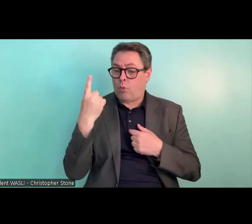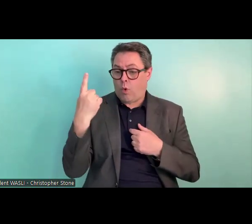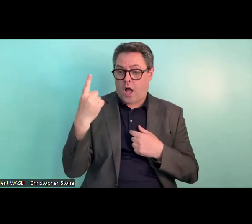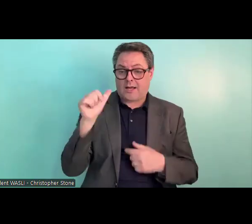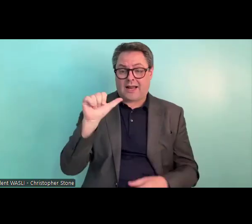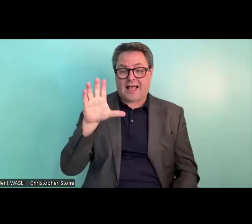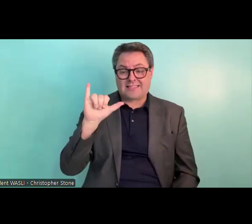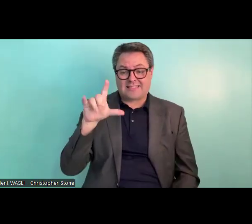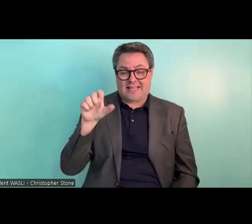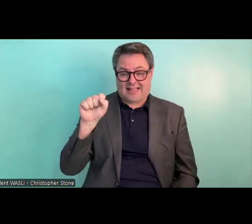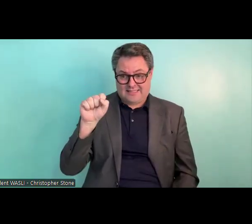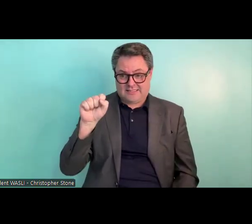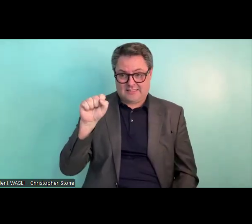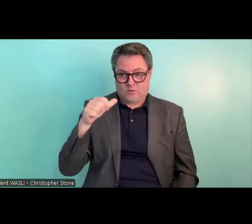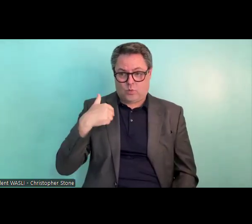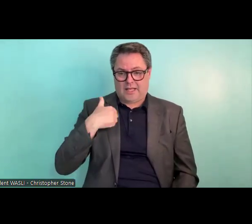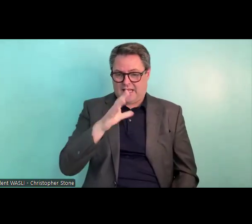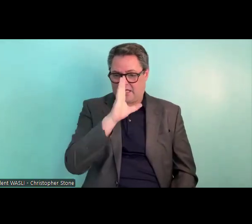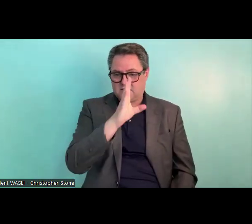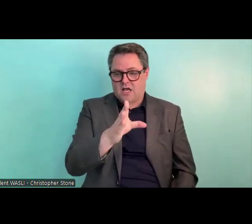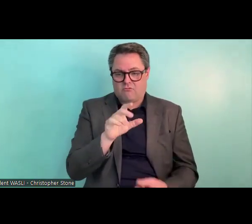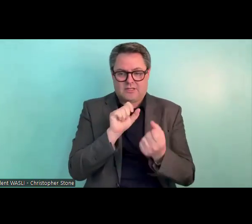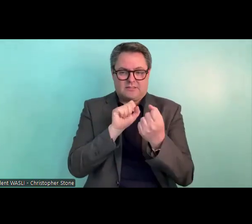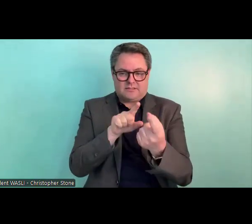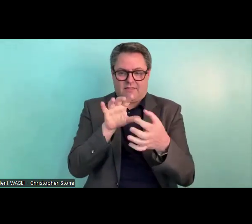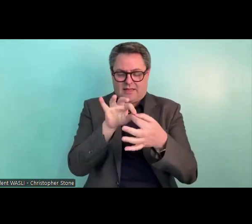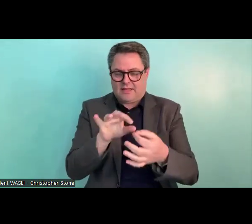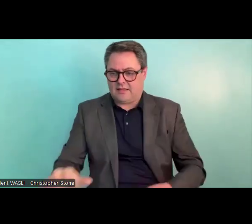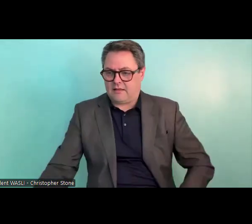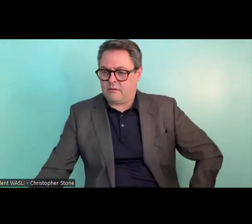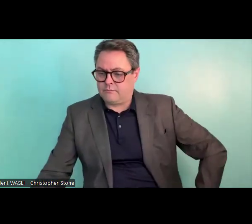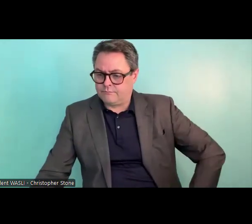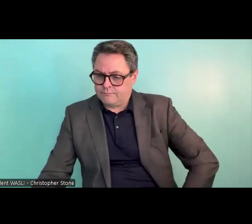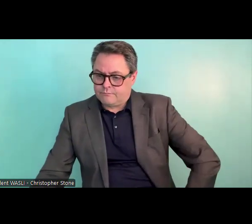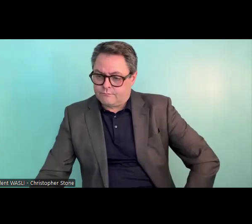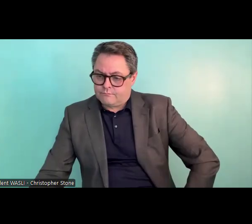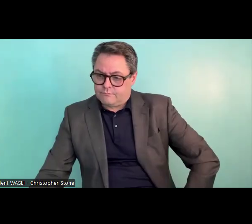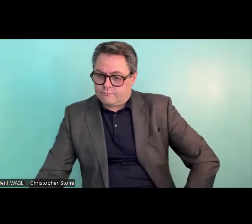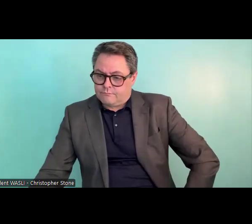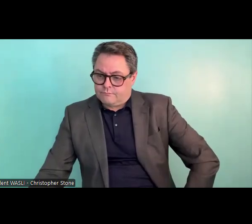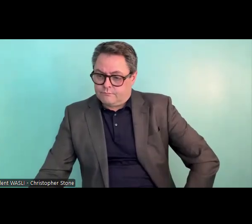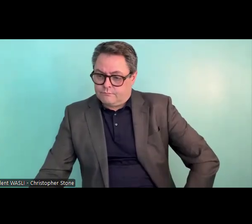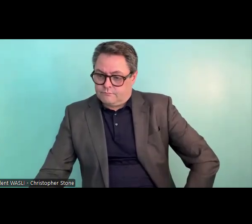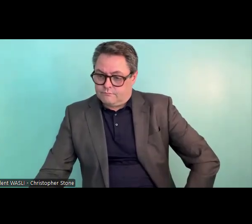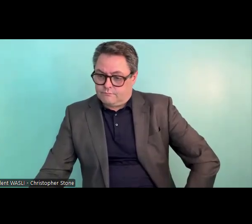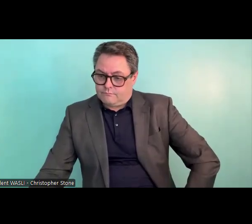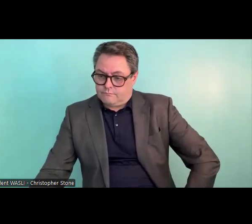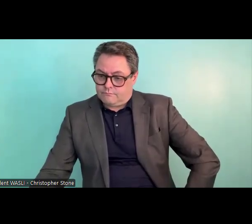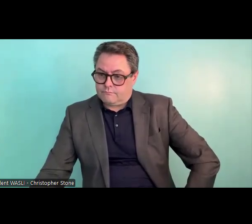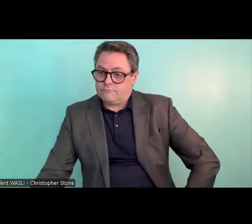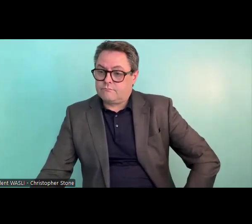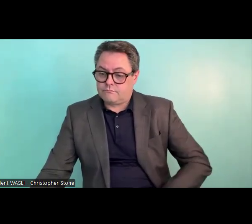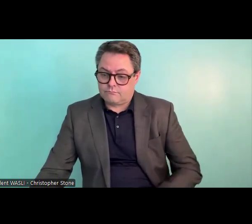So you can't see the voting group. So that's ASEALs who are saying they can't, so we can send you the link